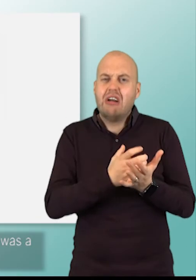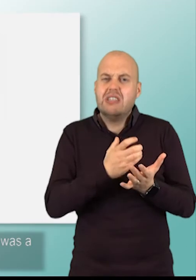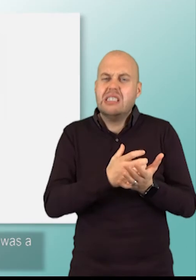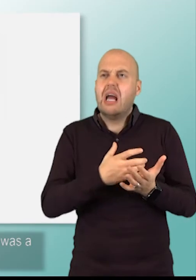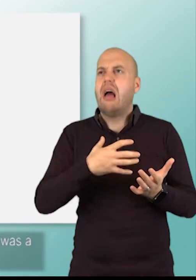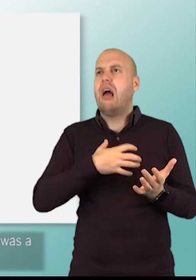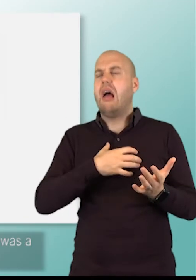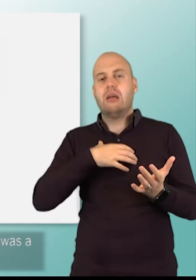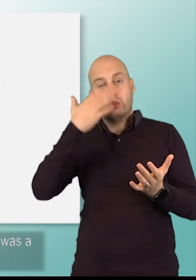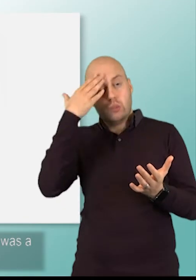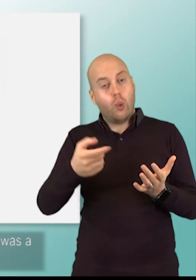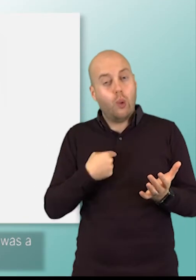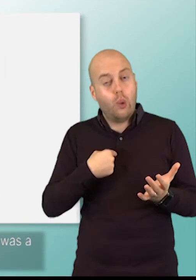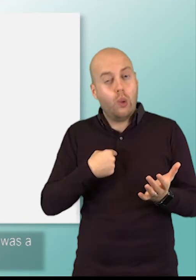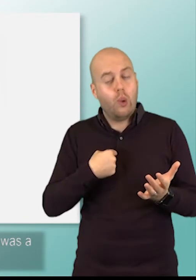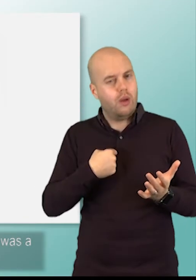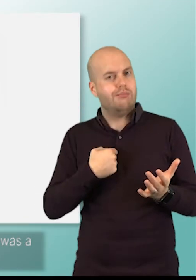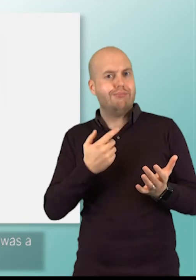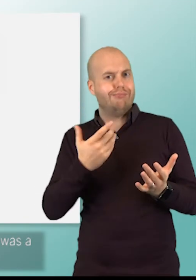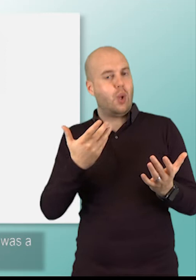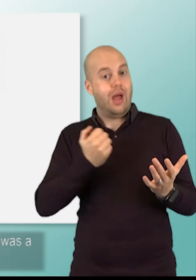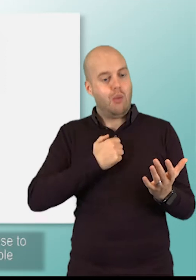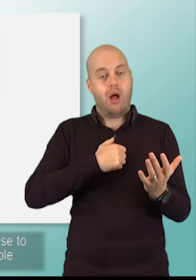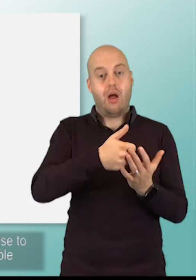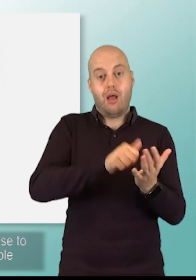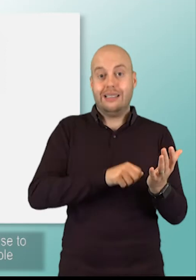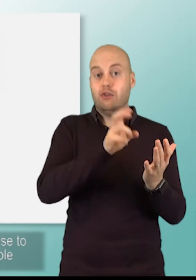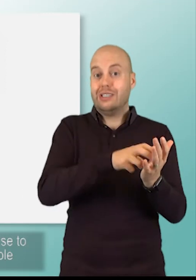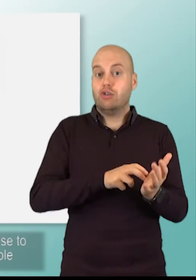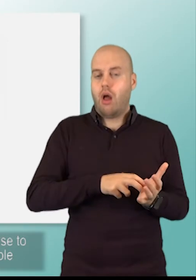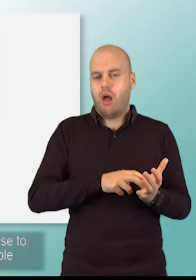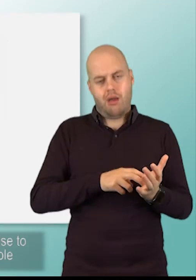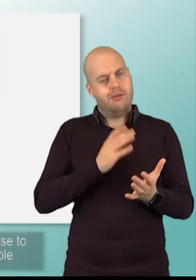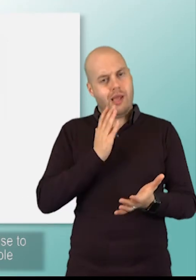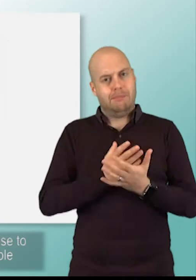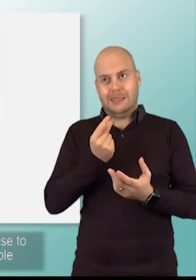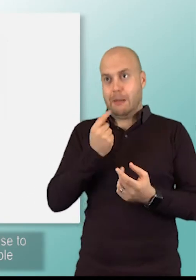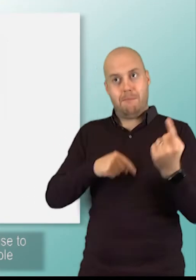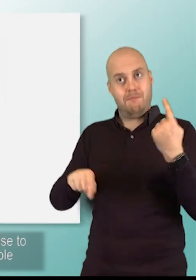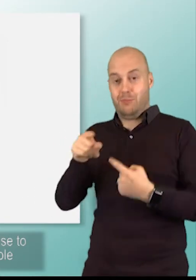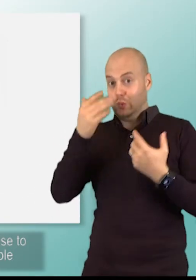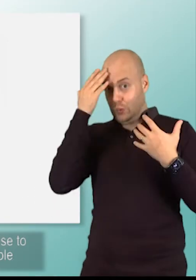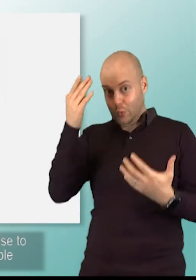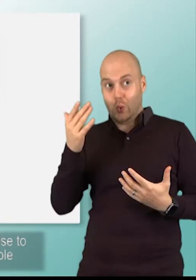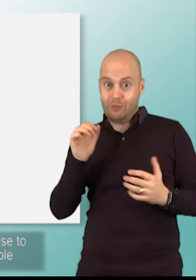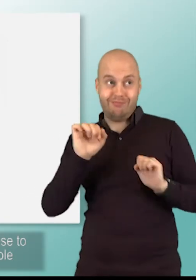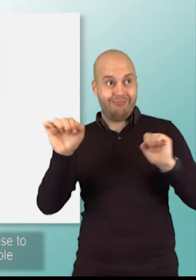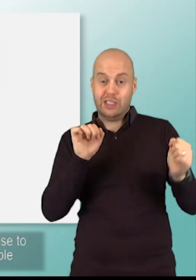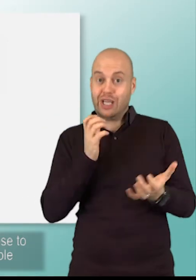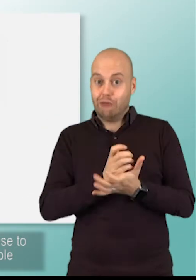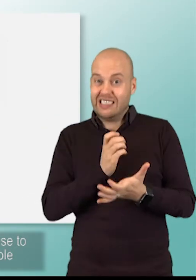was a charity. And the breadth and the variety of things that are on the register is a continual surprise to